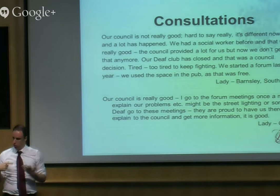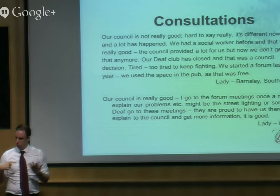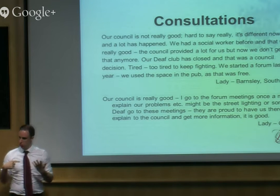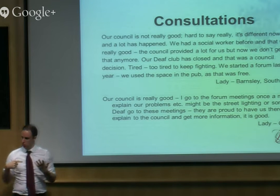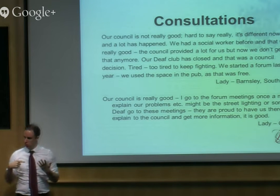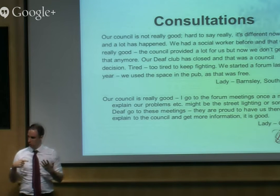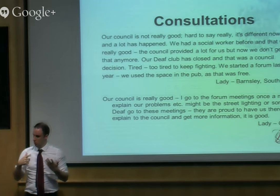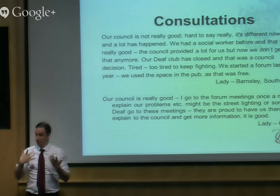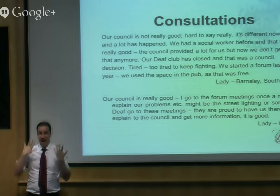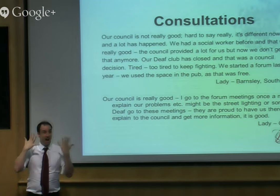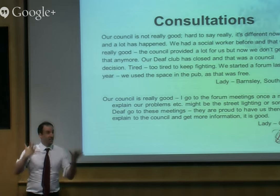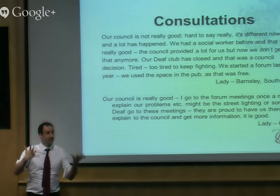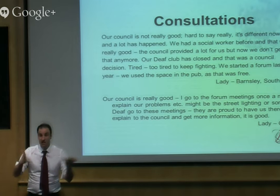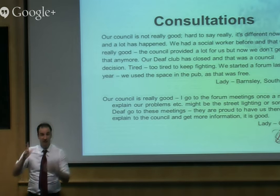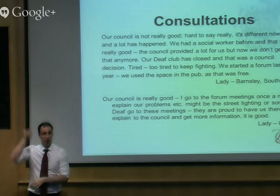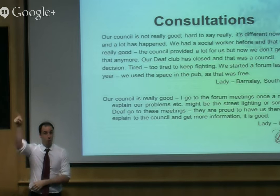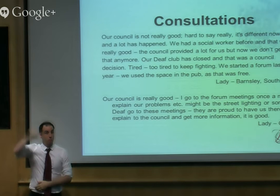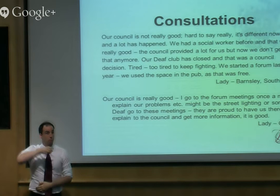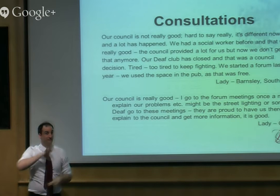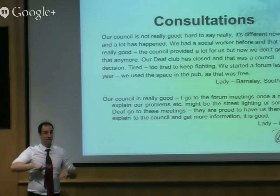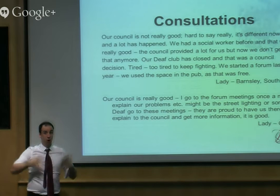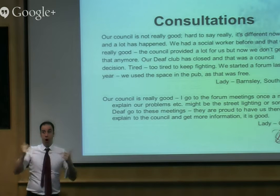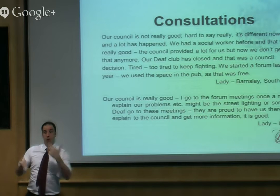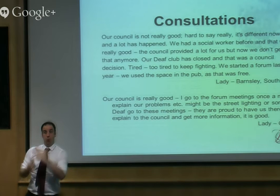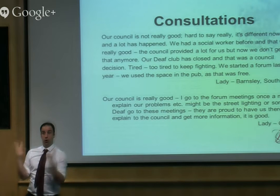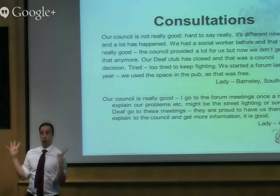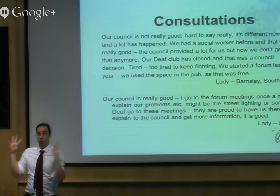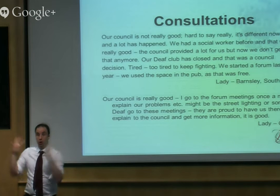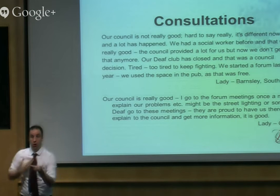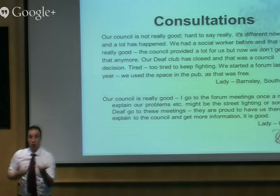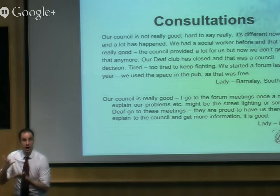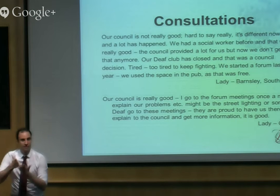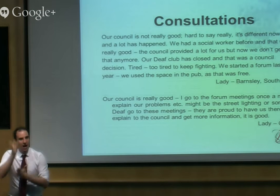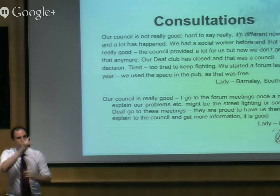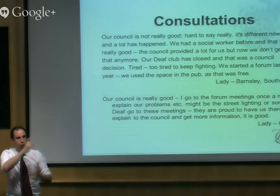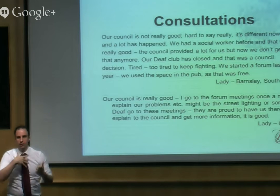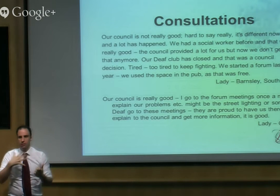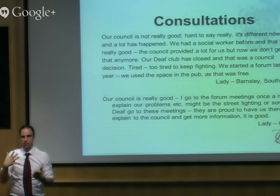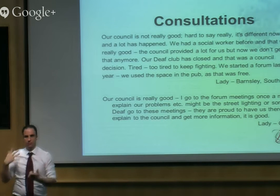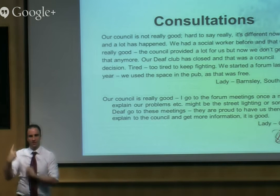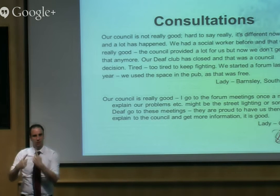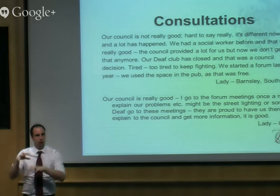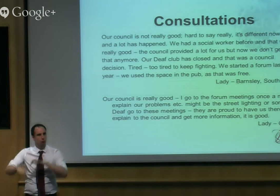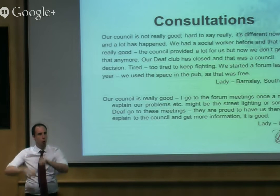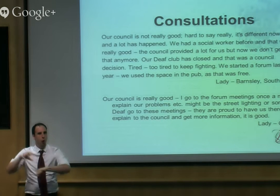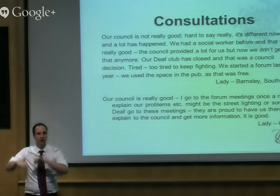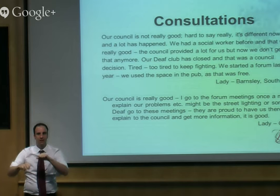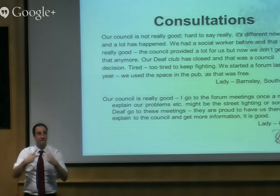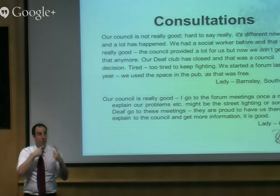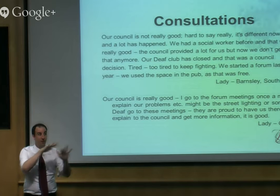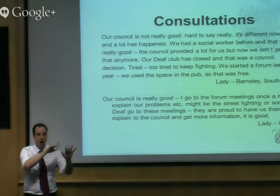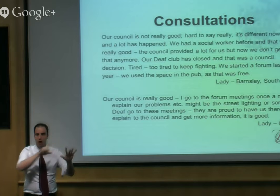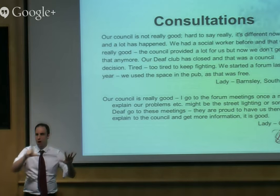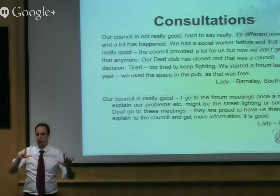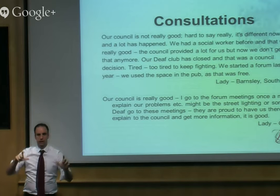the deaf club, to what the councils were doing. And what actually happened was that they closed the deaf club because of a council decision, which they had no access